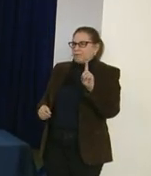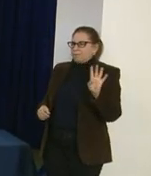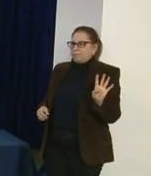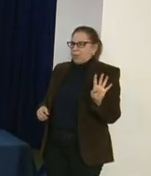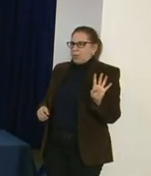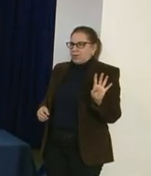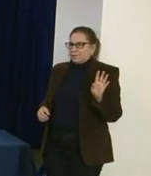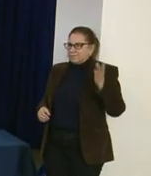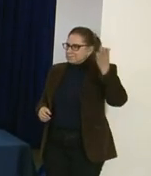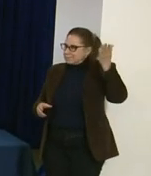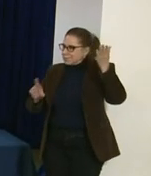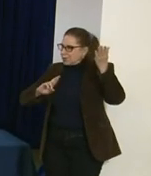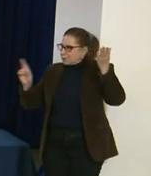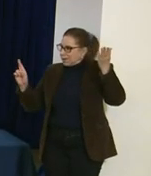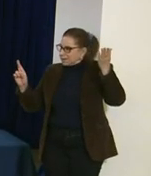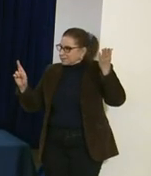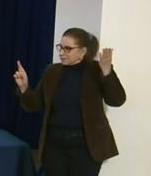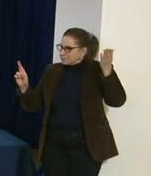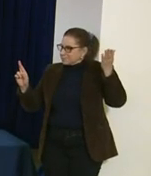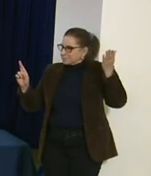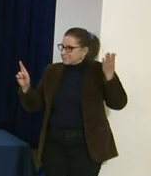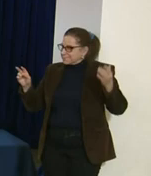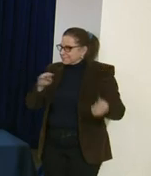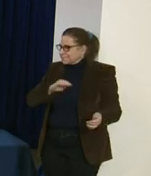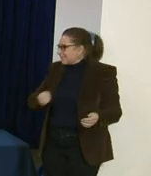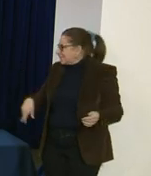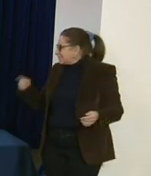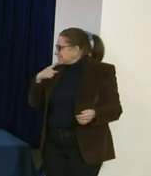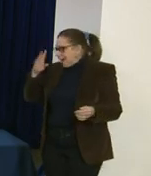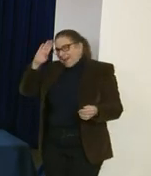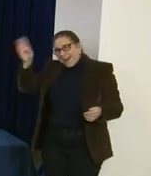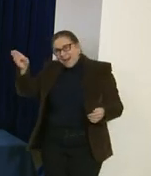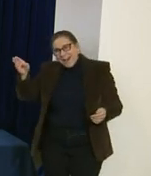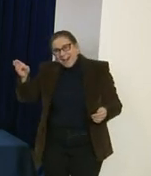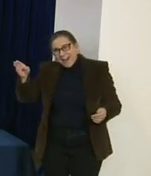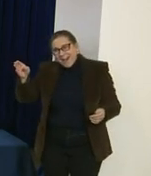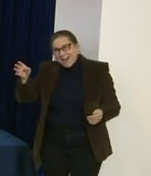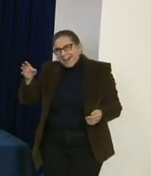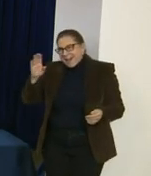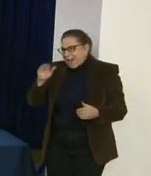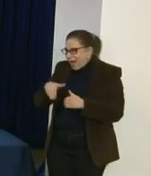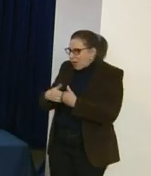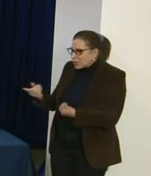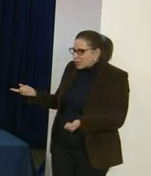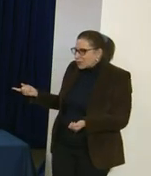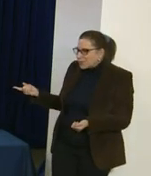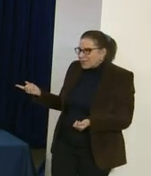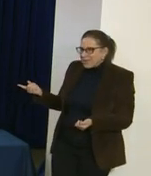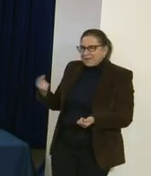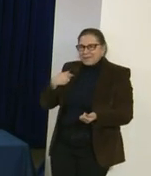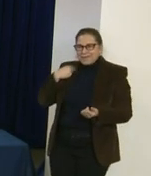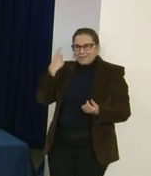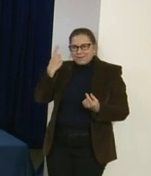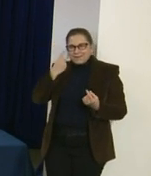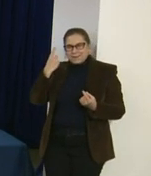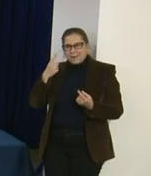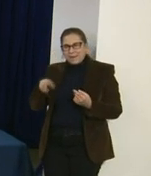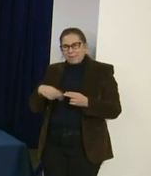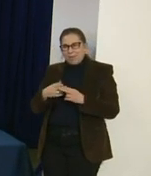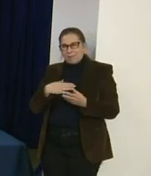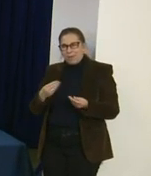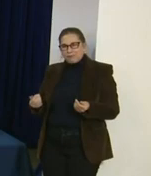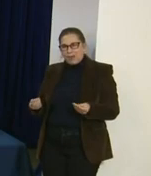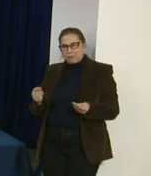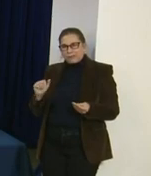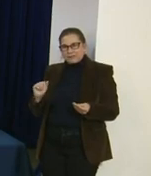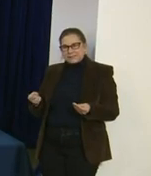Hi, Trina. Yes. Hi, how are you? I was concerned about my taxes, my property taxes. I'm unable to